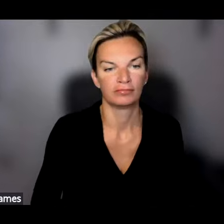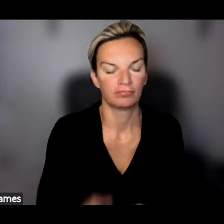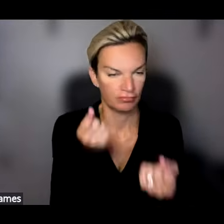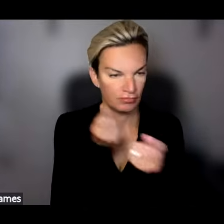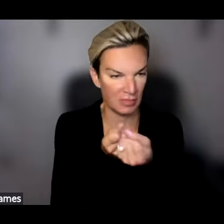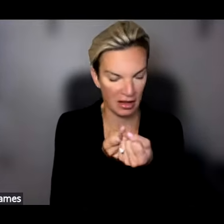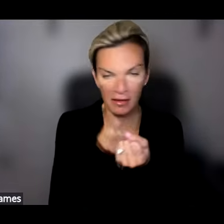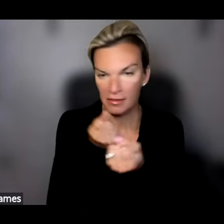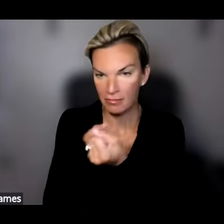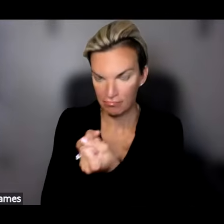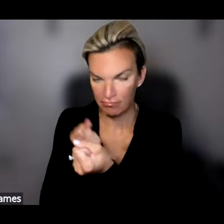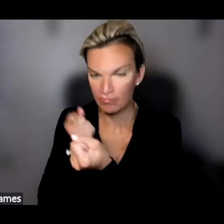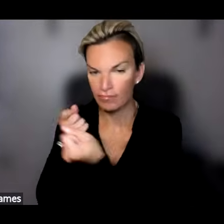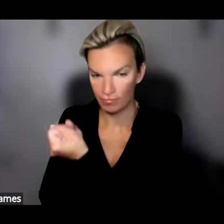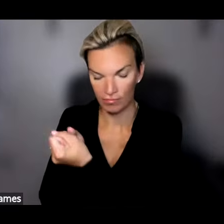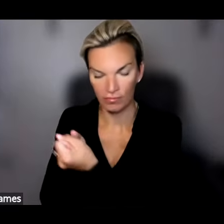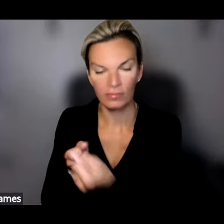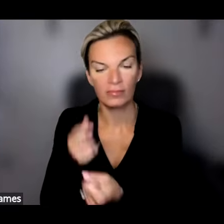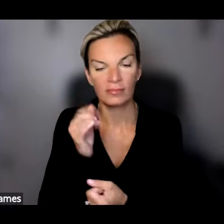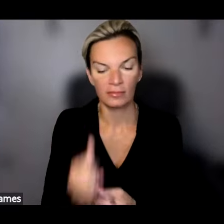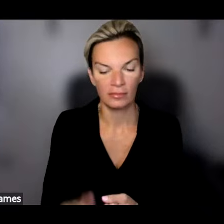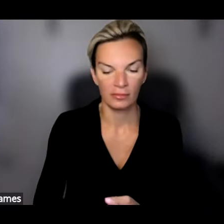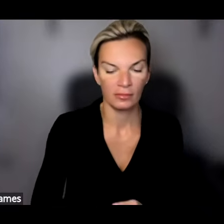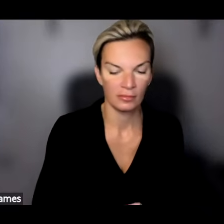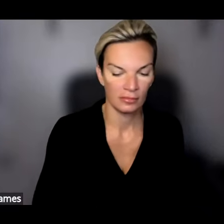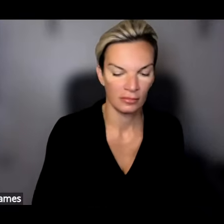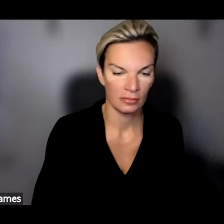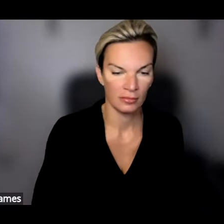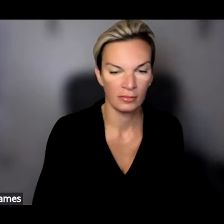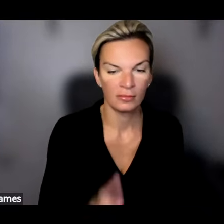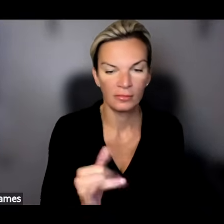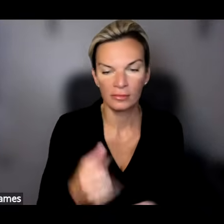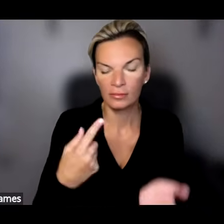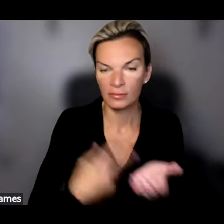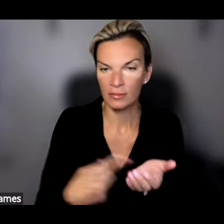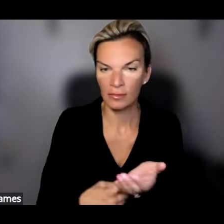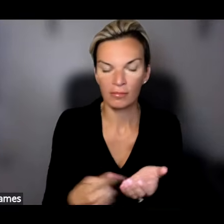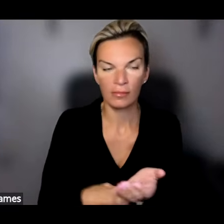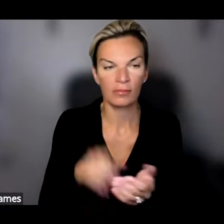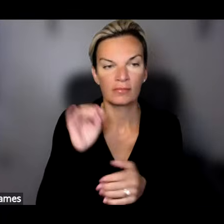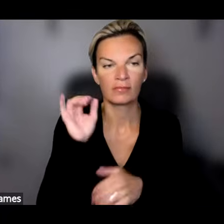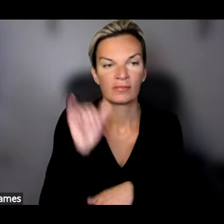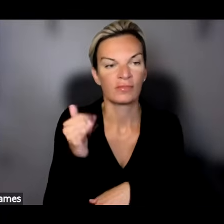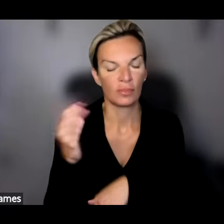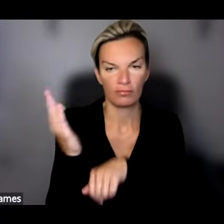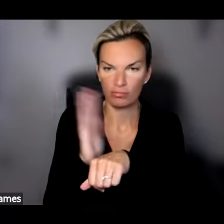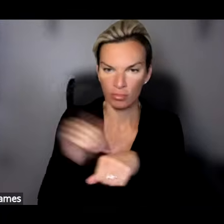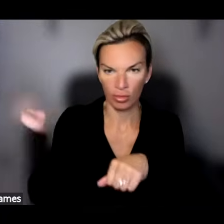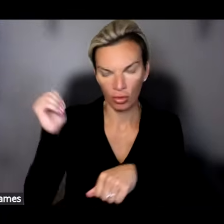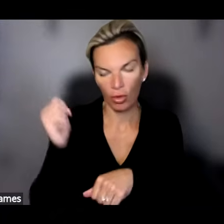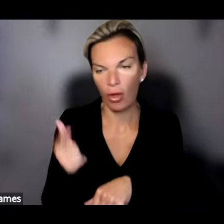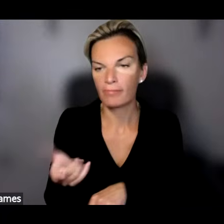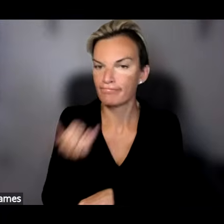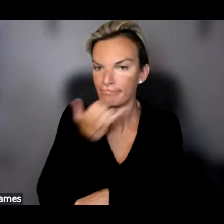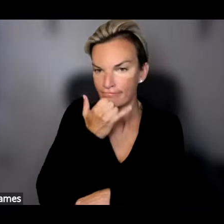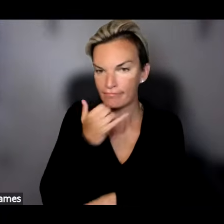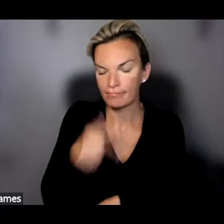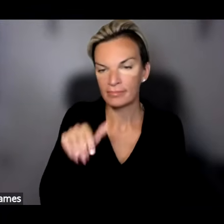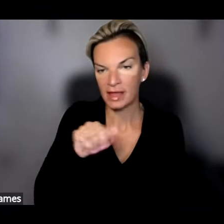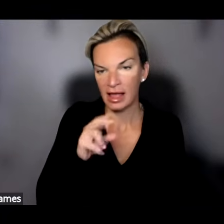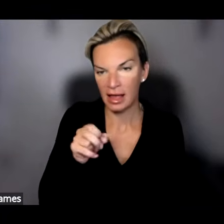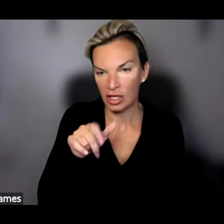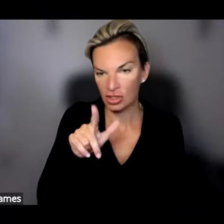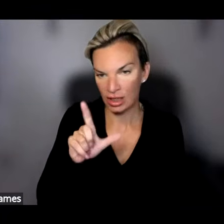Second item on the agenda is the consideration of the sufficiency of the recall petition submitted by Ashley Arita against Victoria